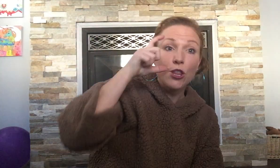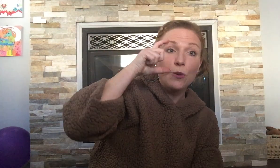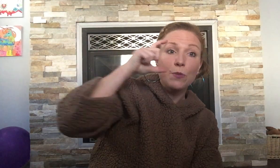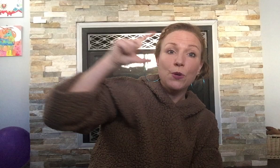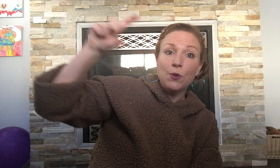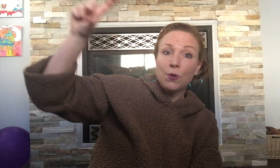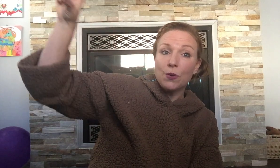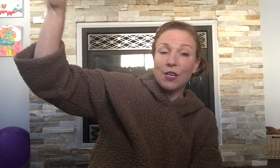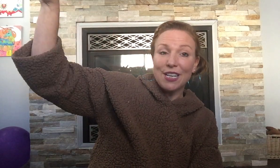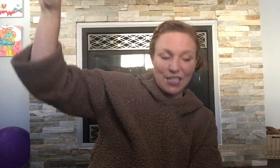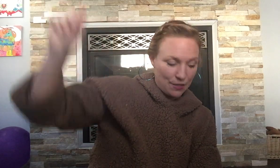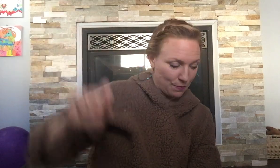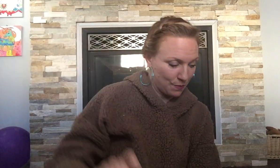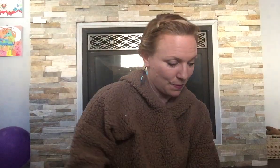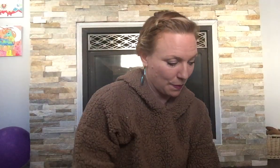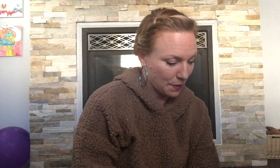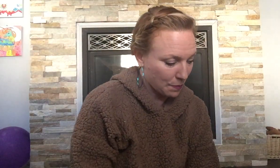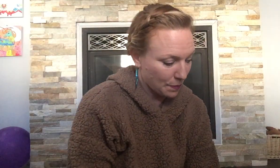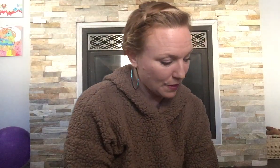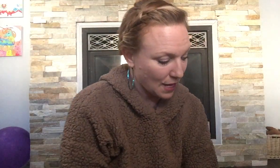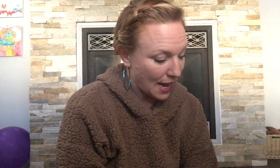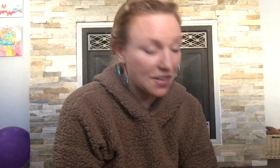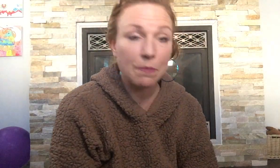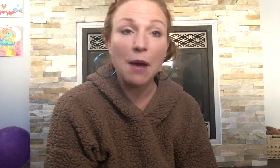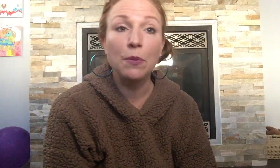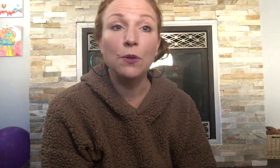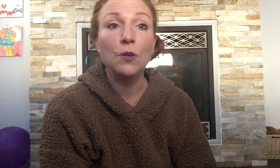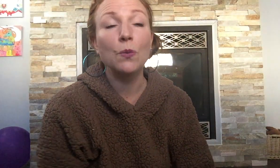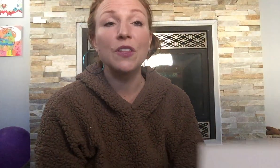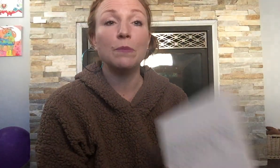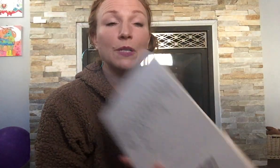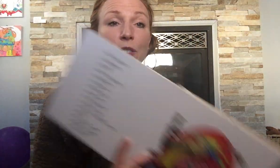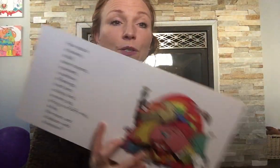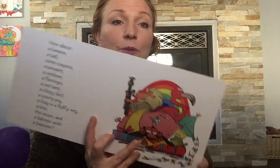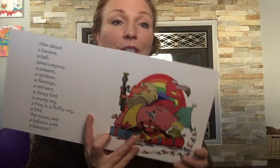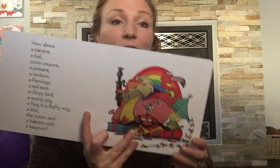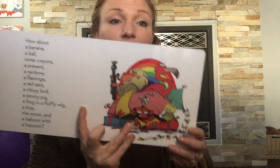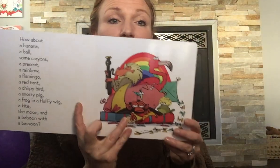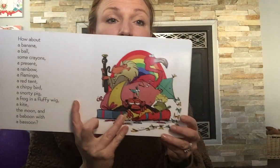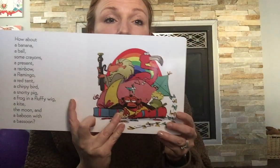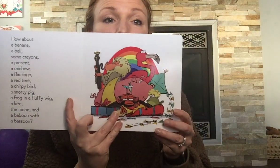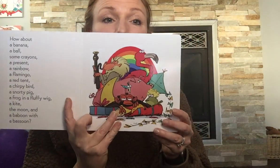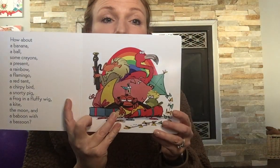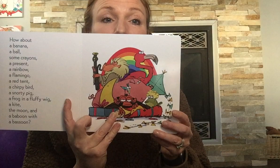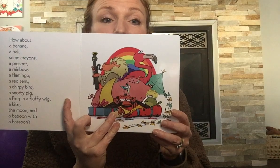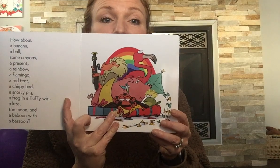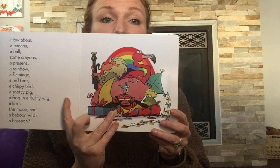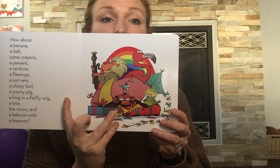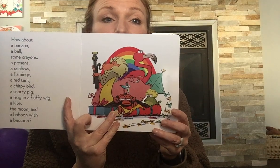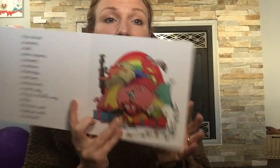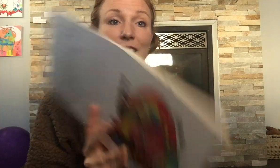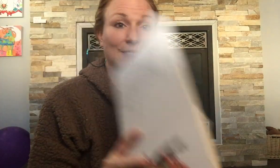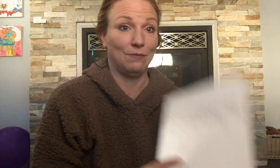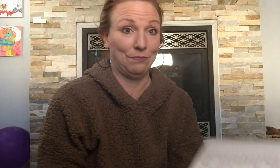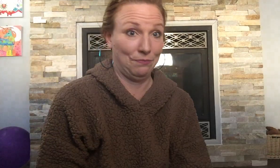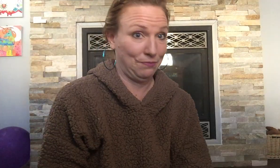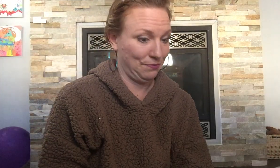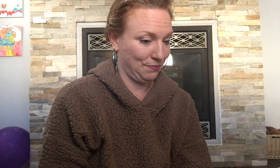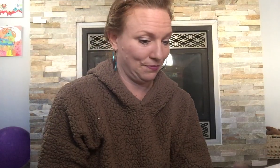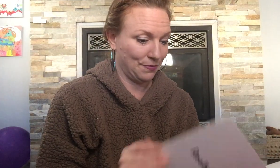the moon, and a baboon with a bassoon. There it all is.